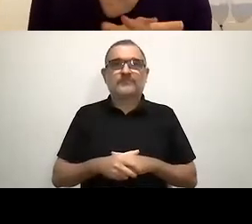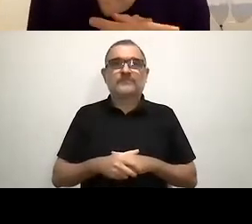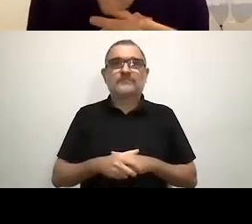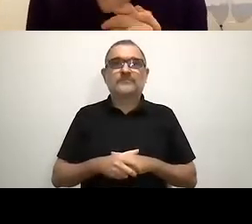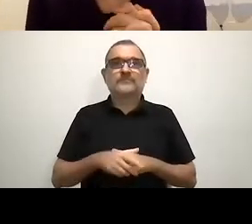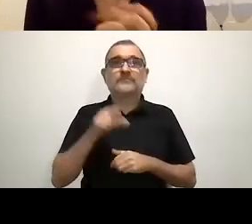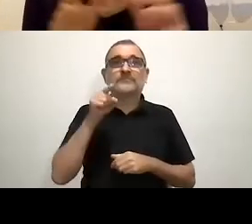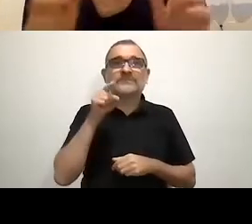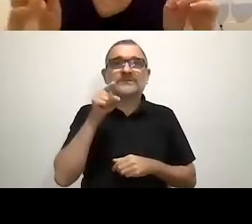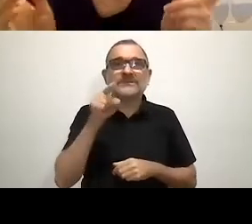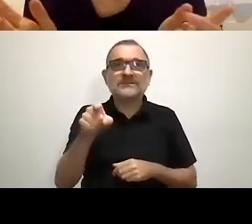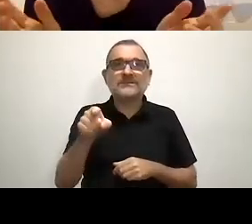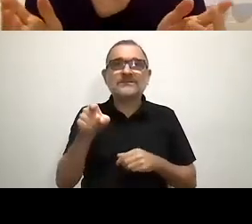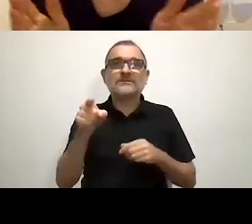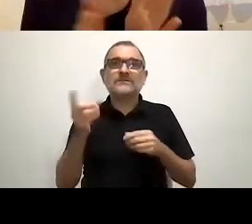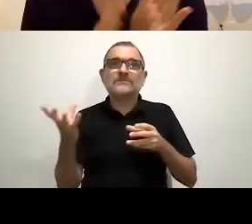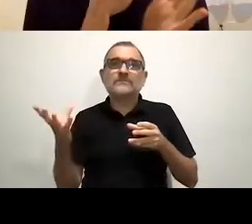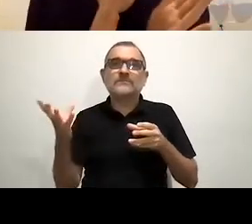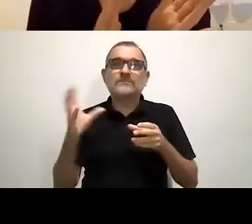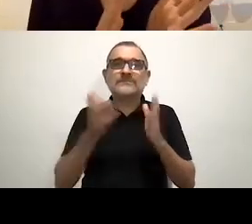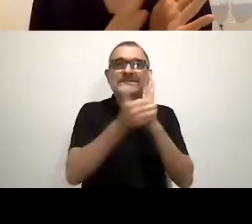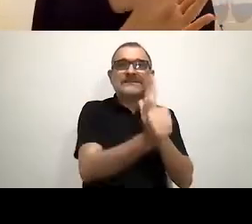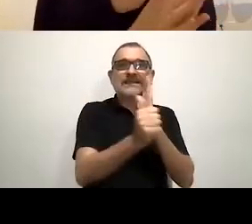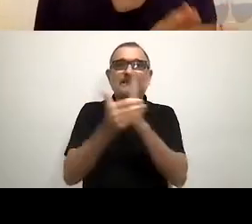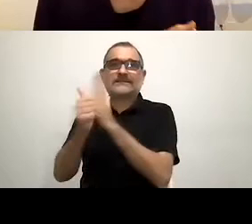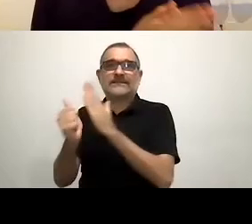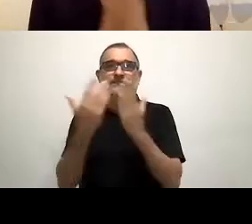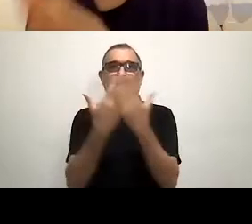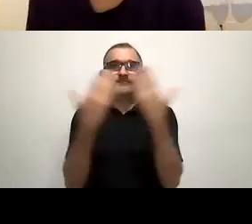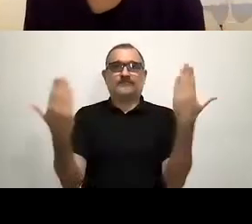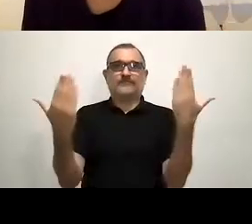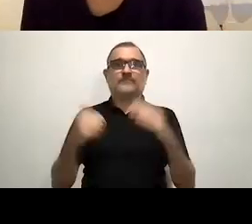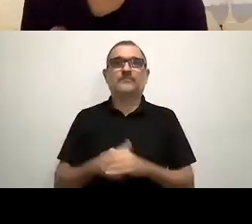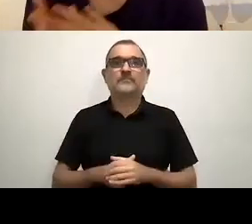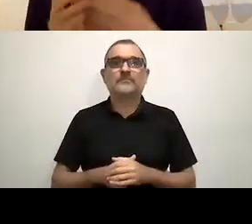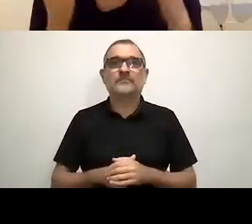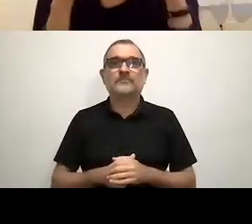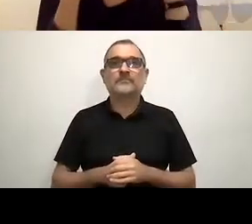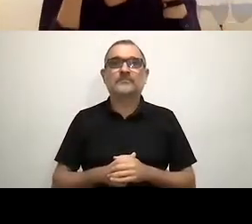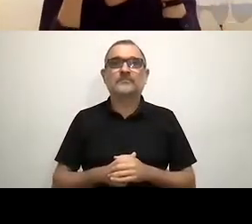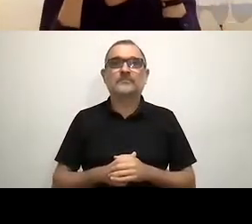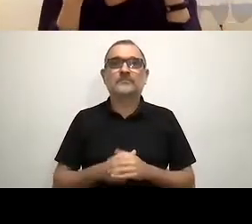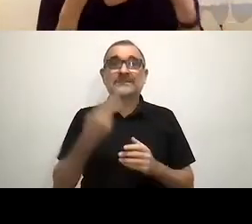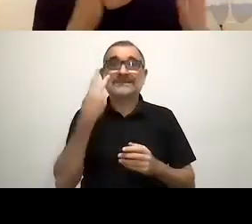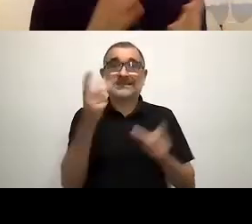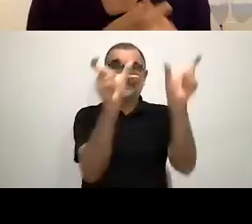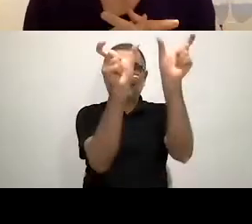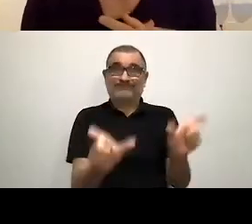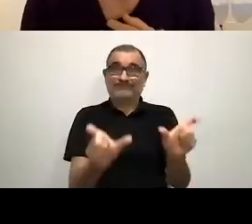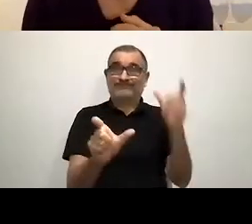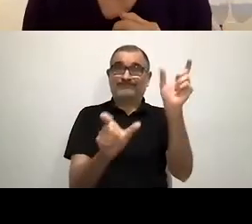skills. And this is where you'll notice the difference between accreditation and pre-accreditation. So